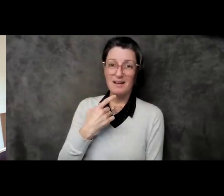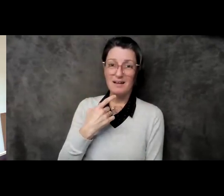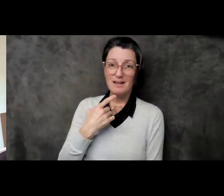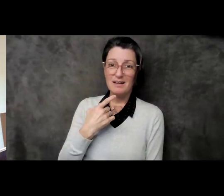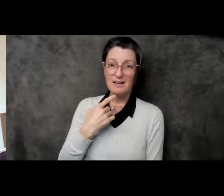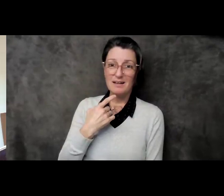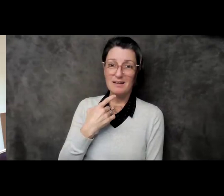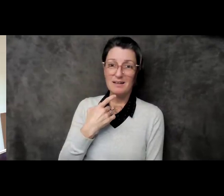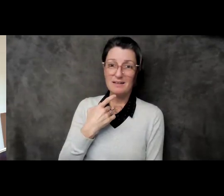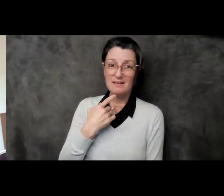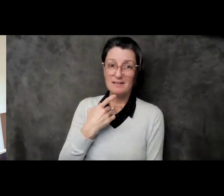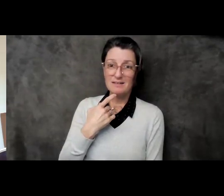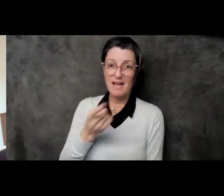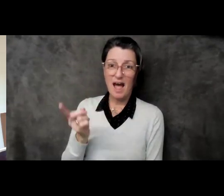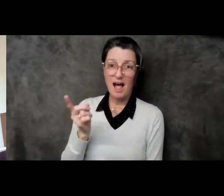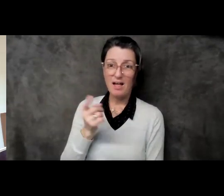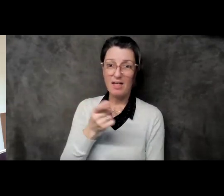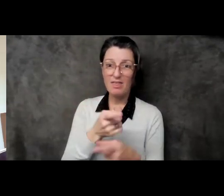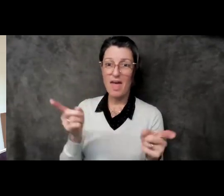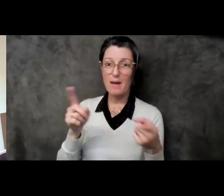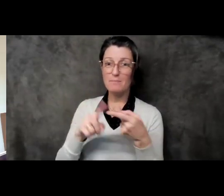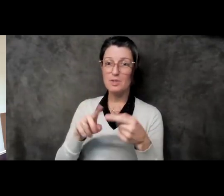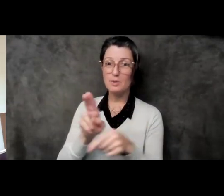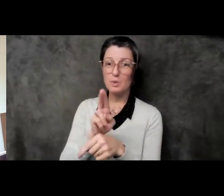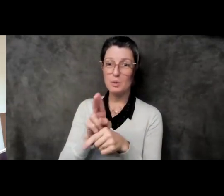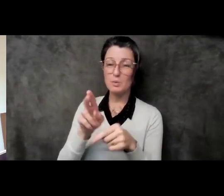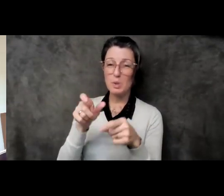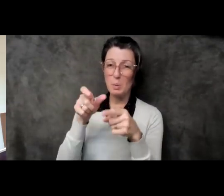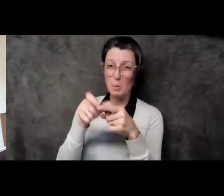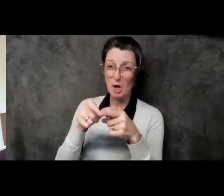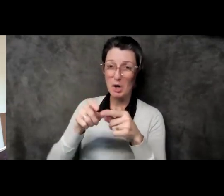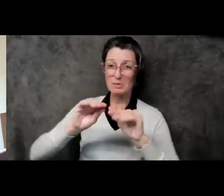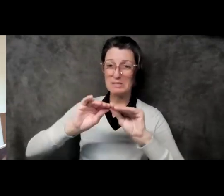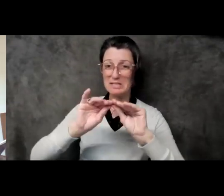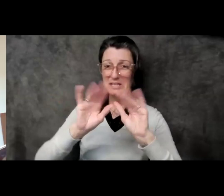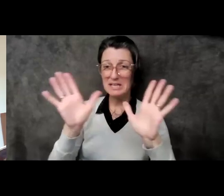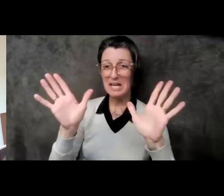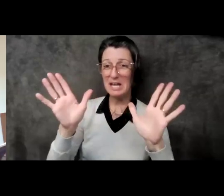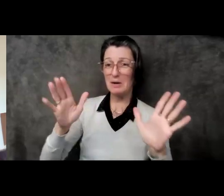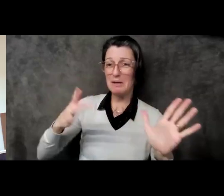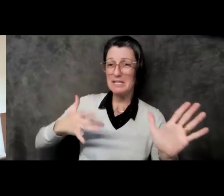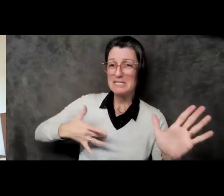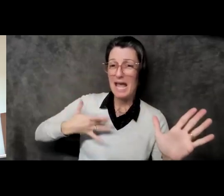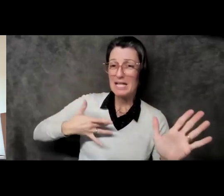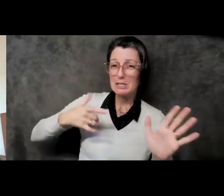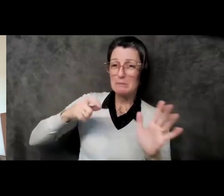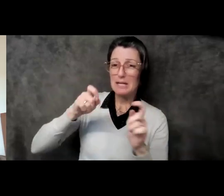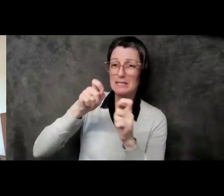using sensory detail, concrete language, and vivid imagery?